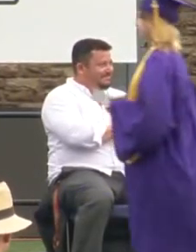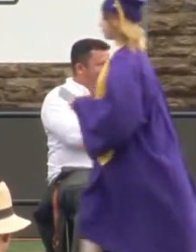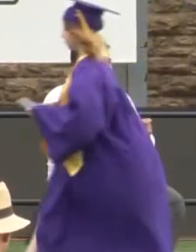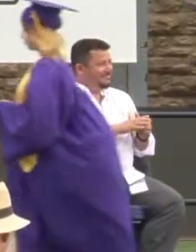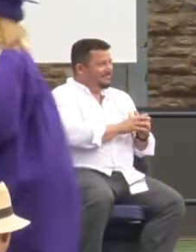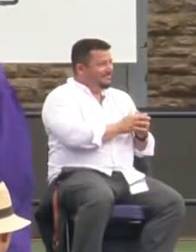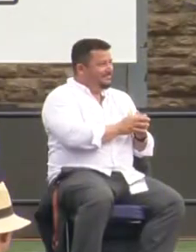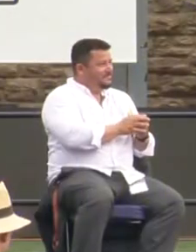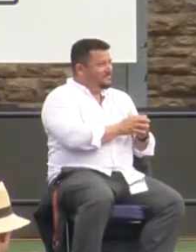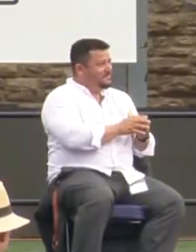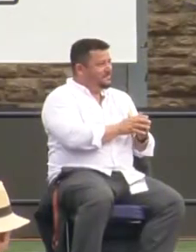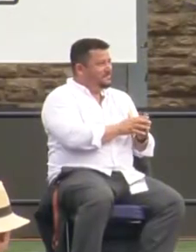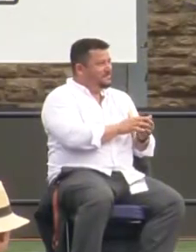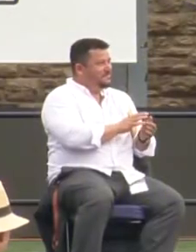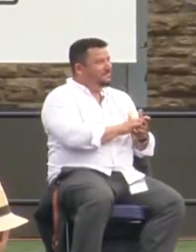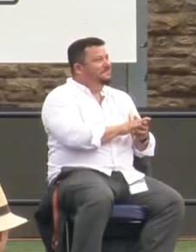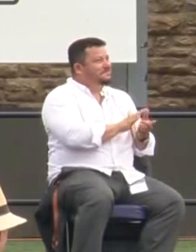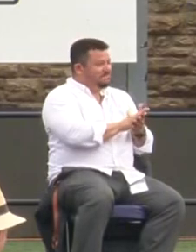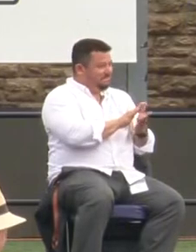Sheridan Connor.